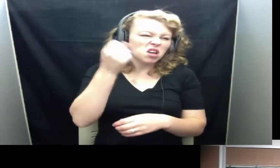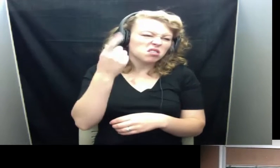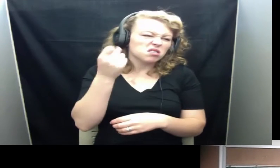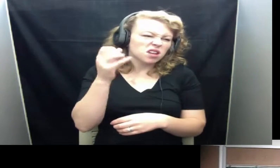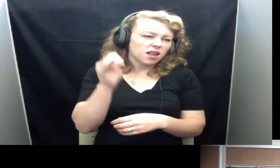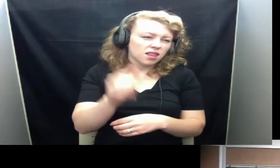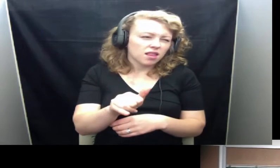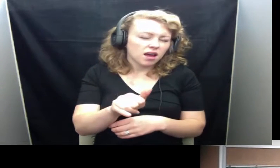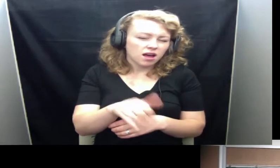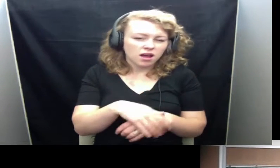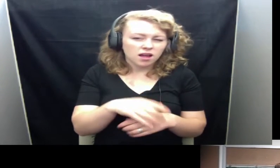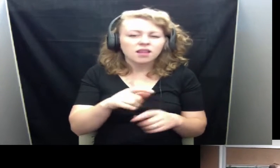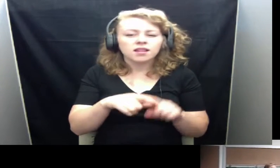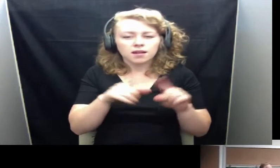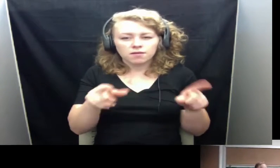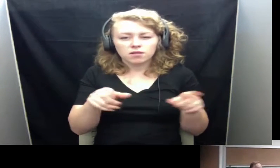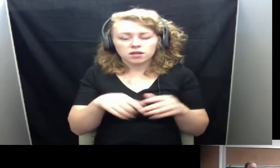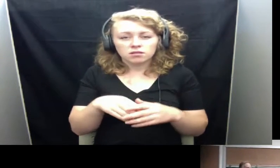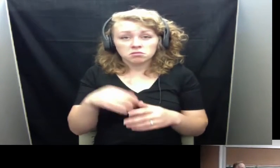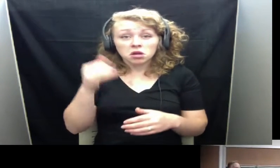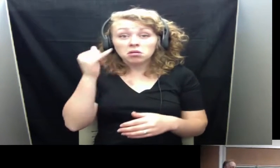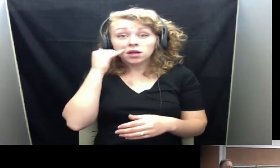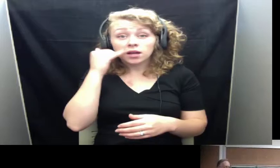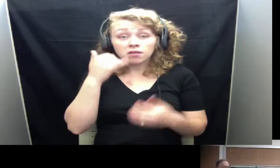-1 and 2.